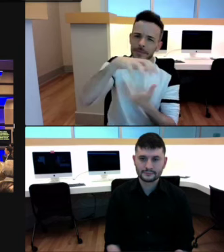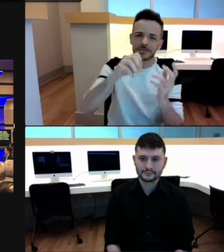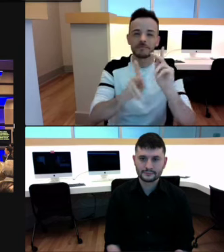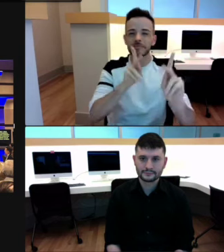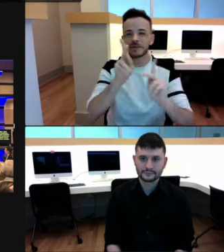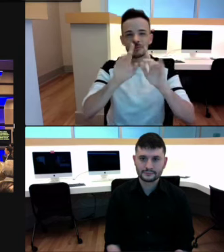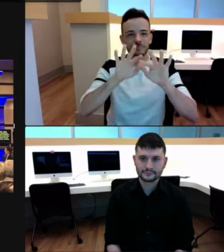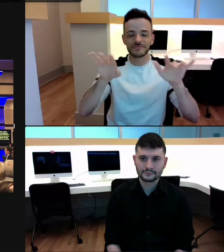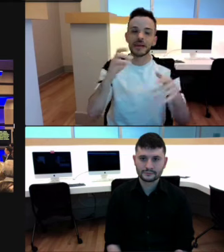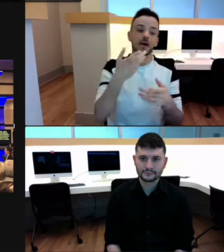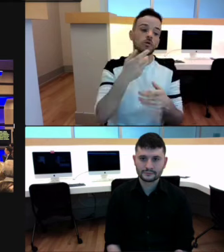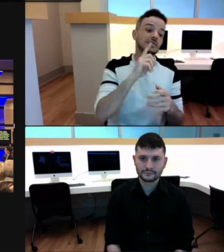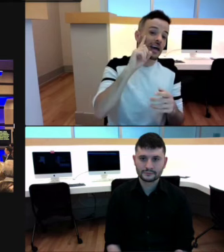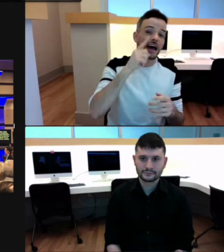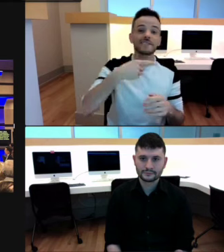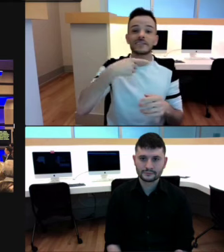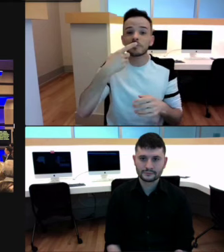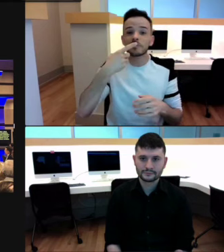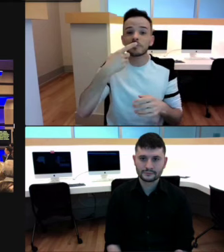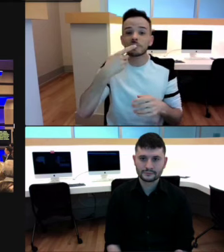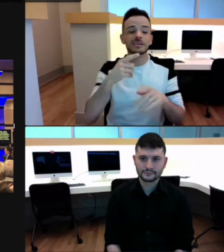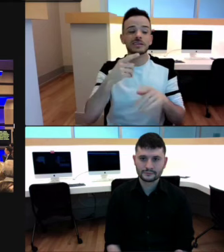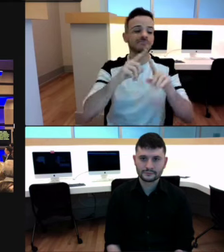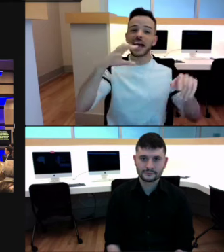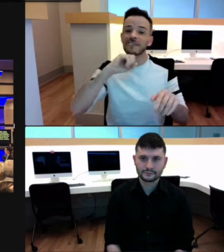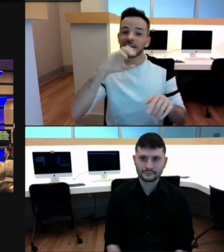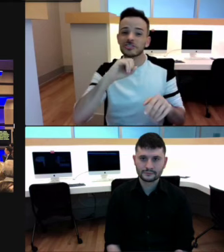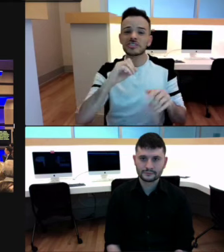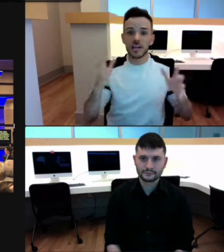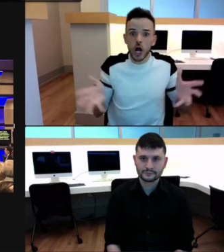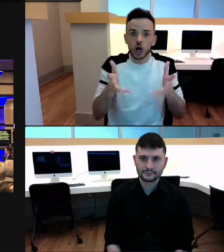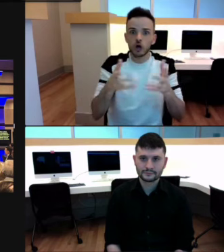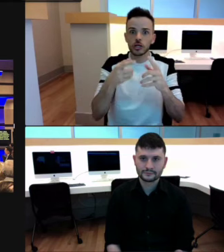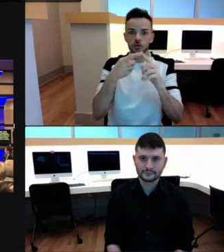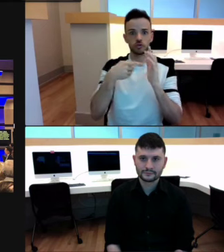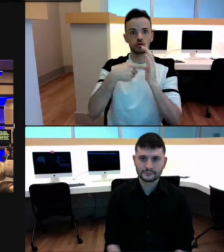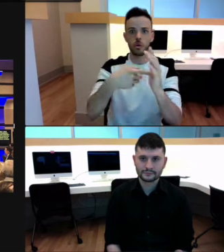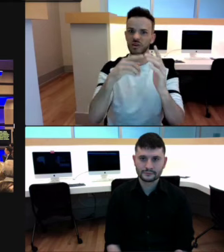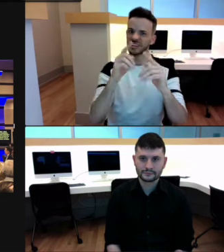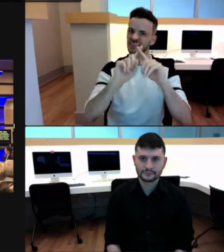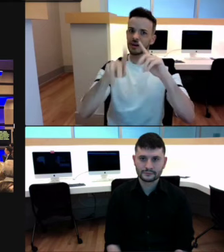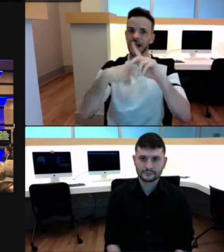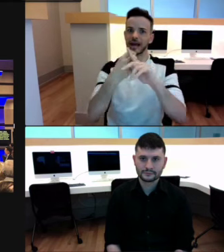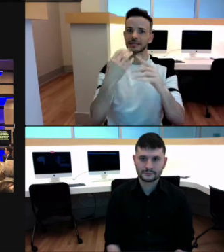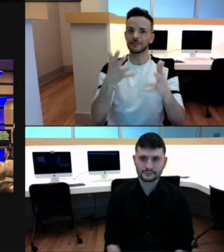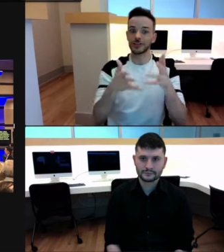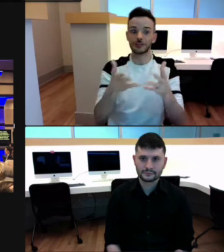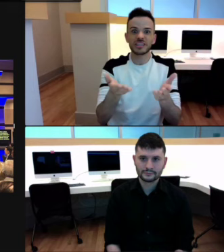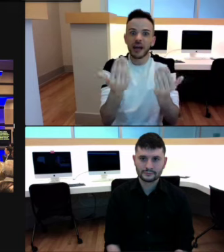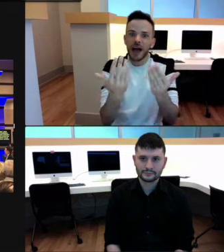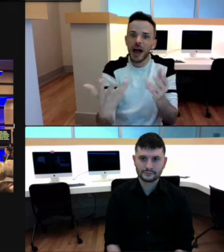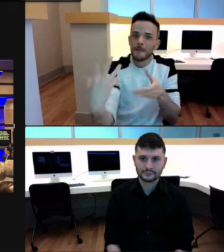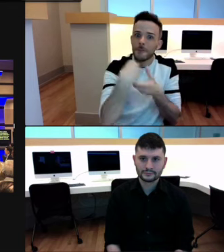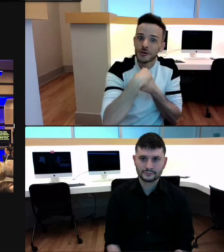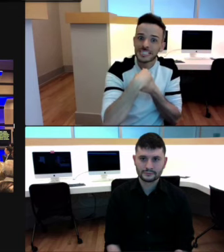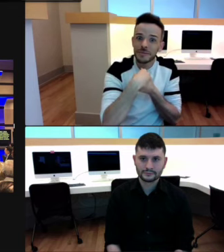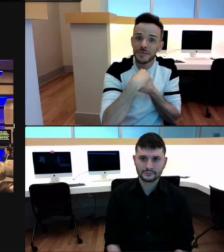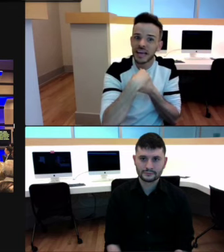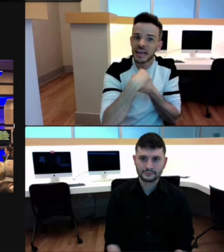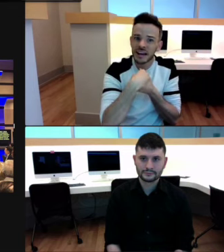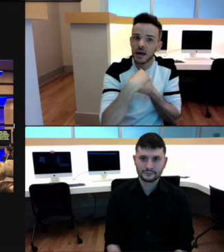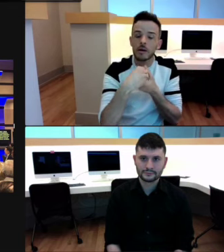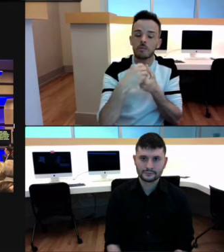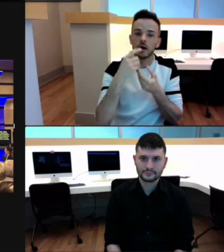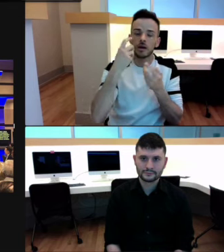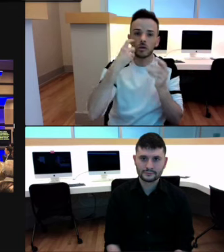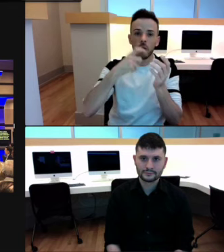at our Gallaudet Board of Trustees meeting. We had a mix of people who were deaf and hearing at various ages, and when asked to